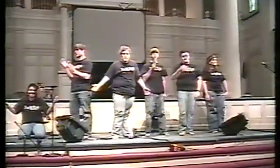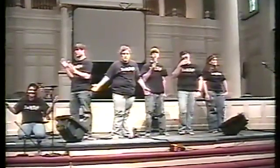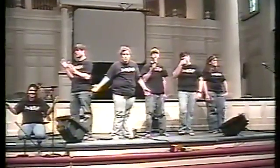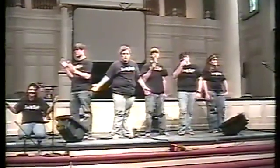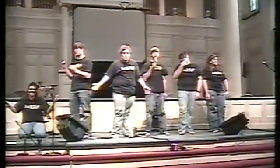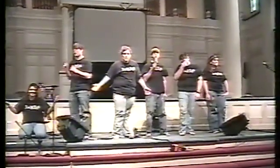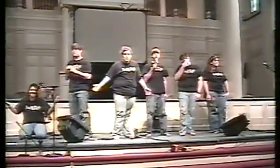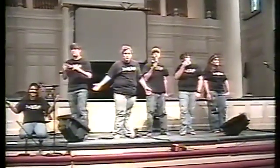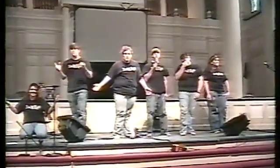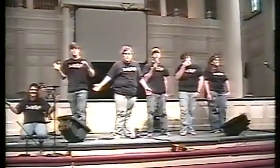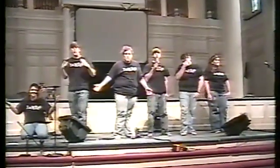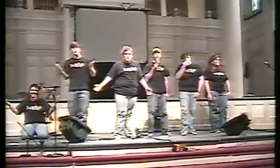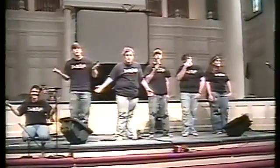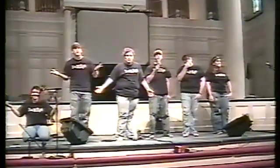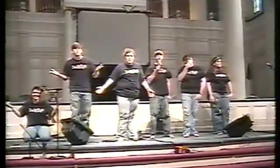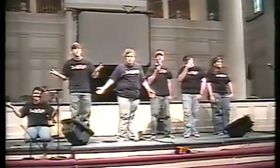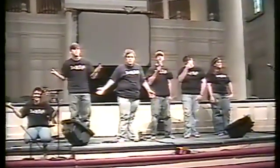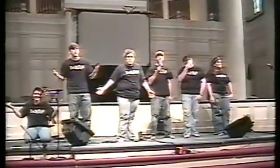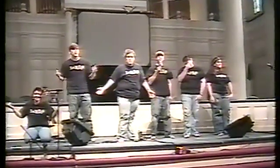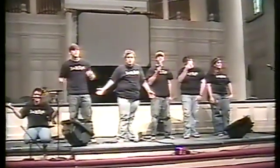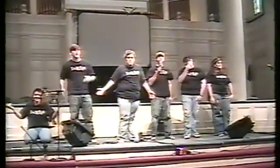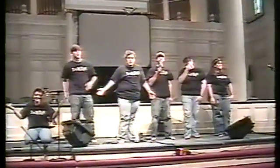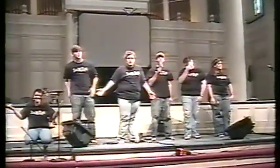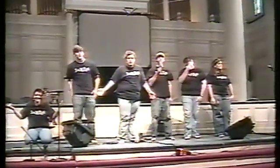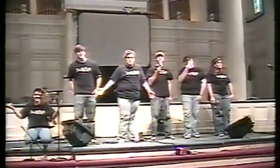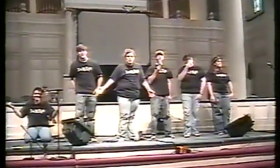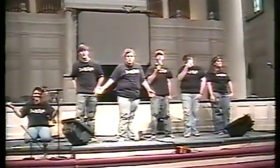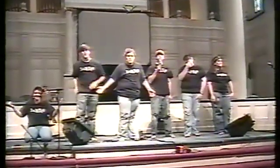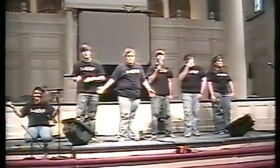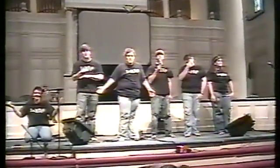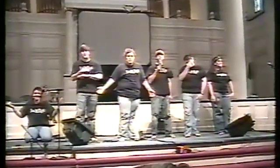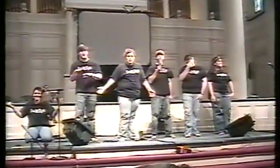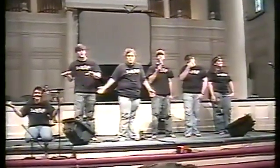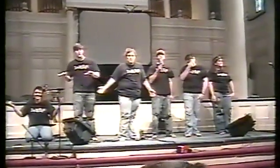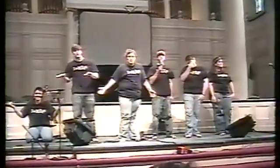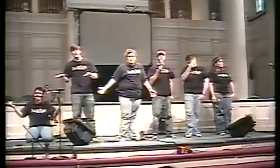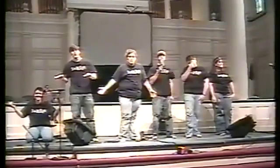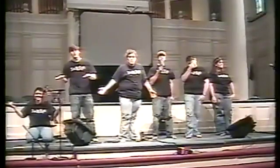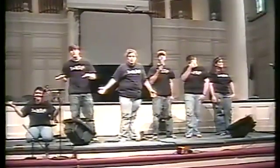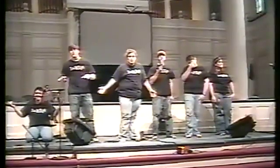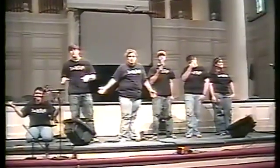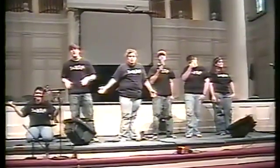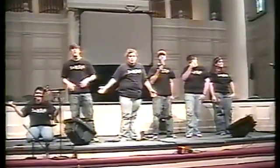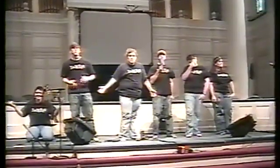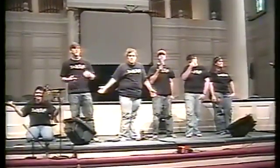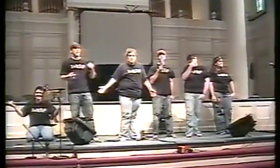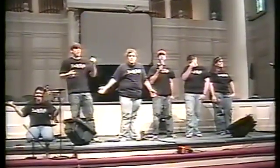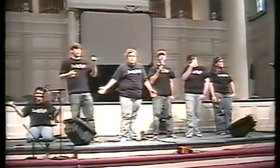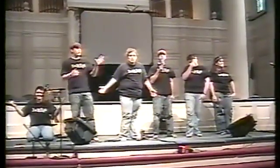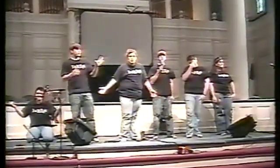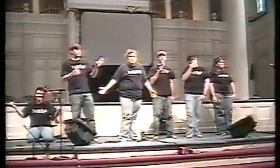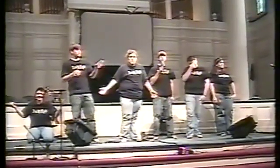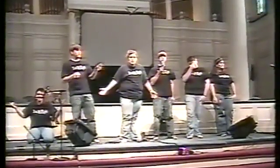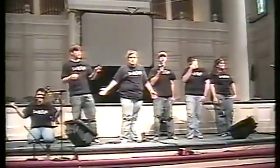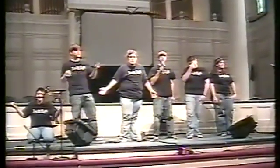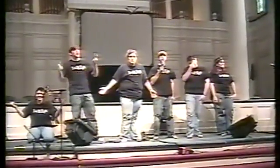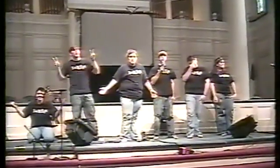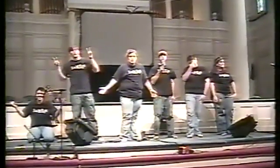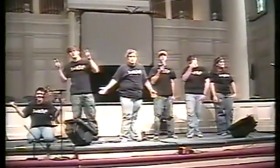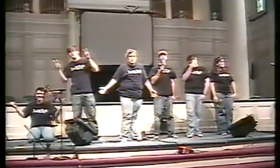sight. Poor as can be because the American dollar does not go far overseas, but yet they all think of me as the rich